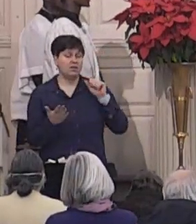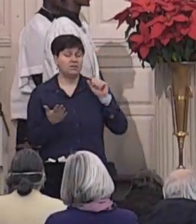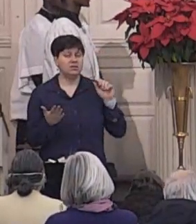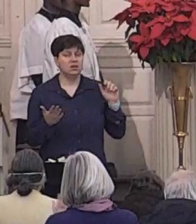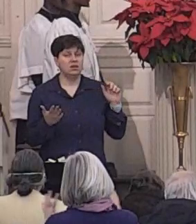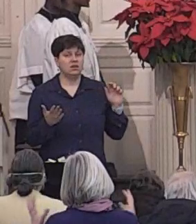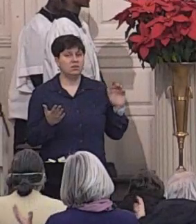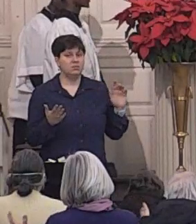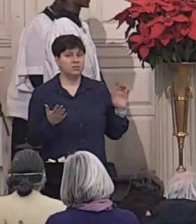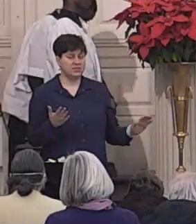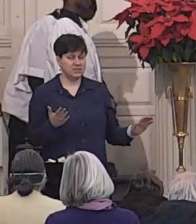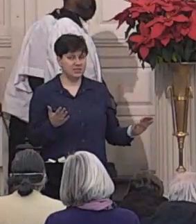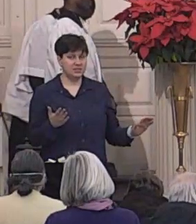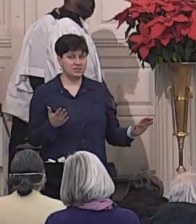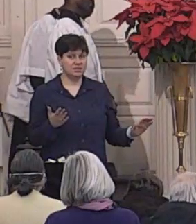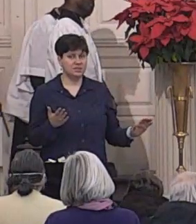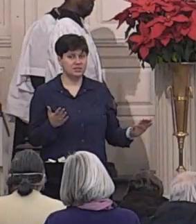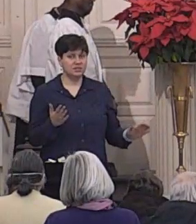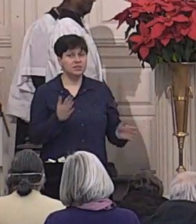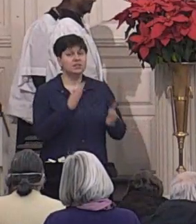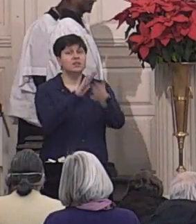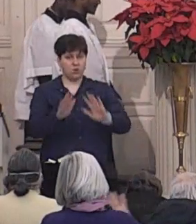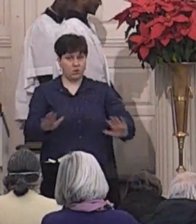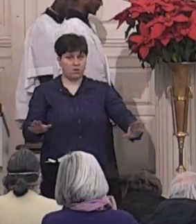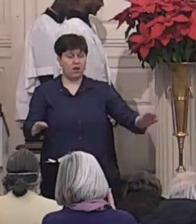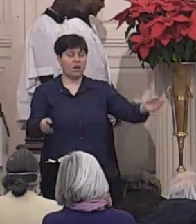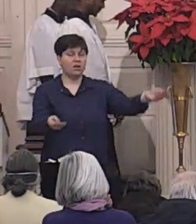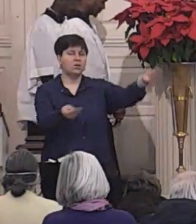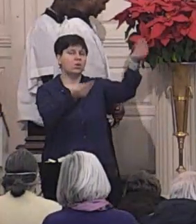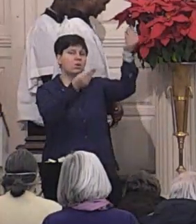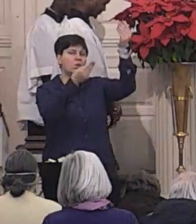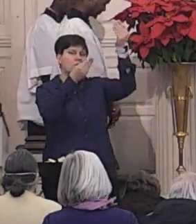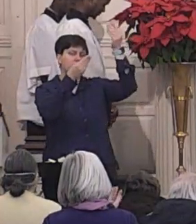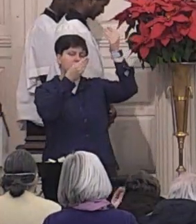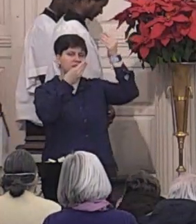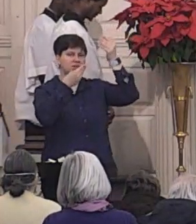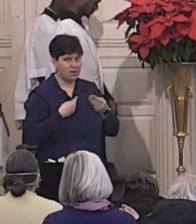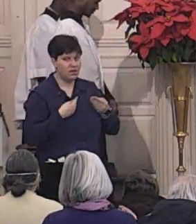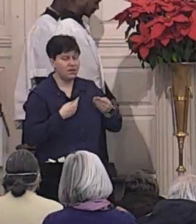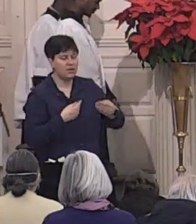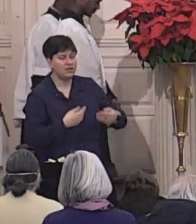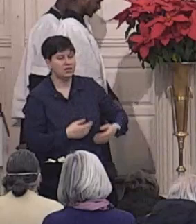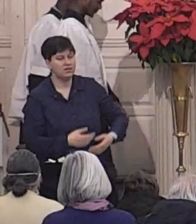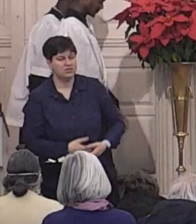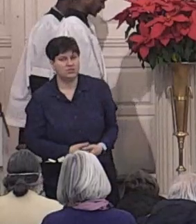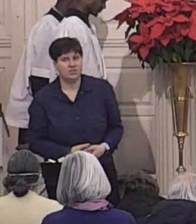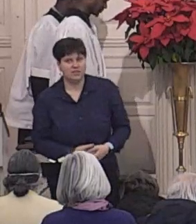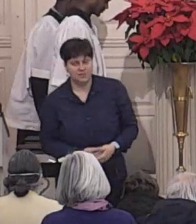peccata mundi, dona nobis pacem.